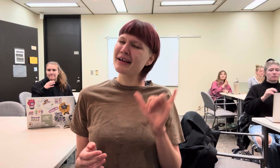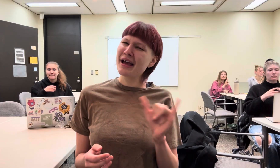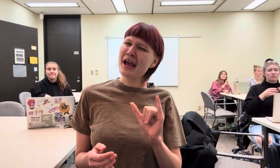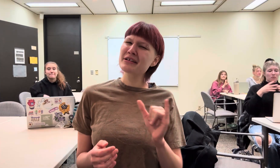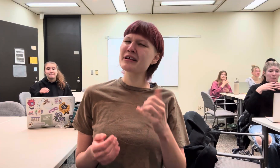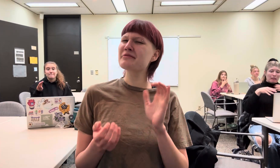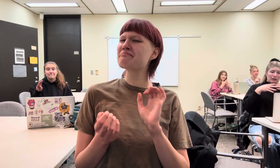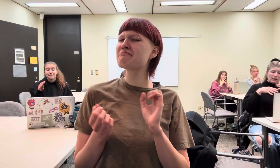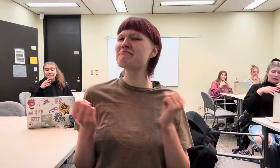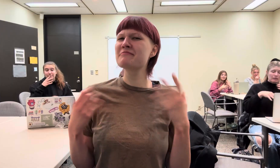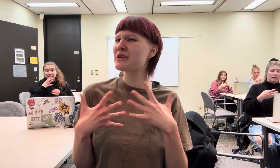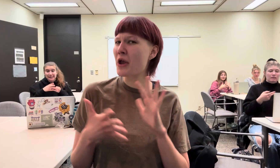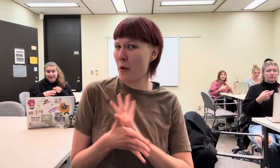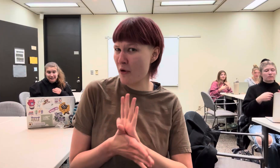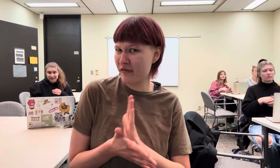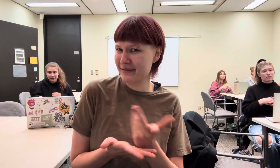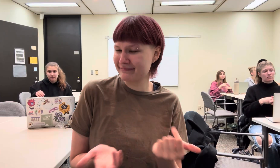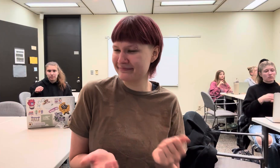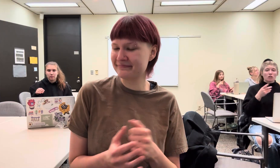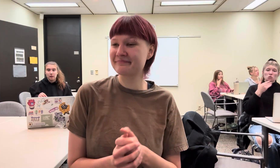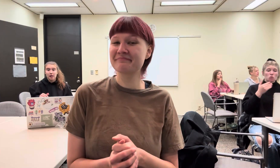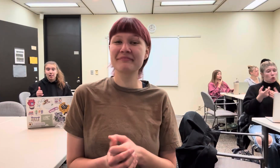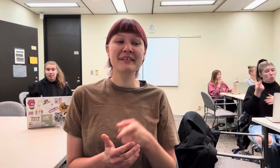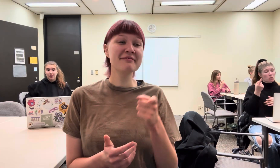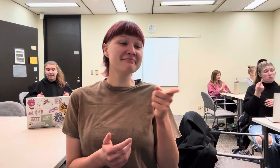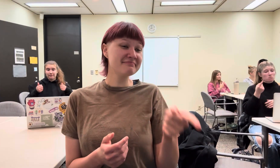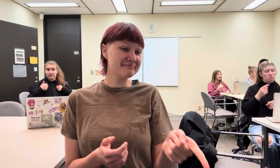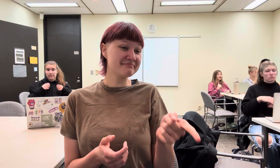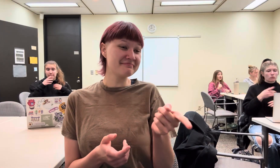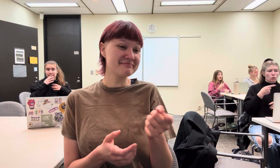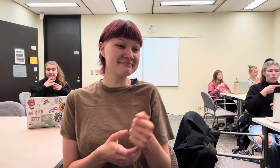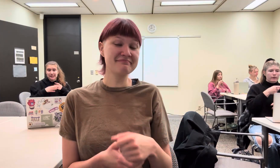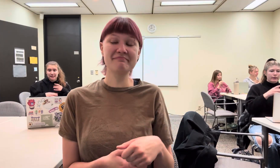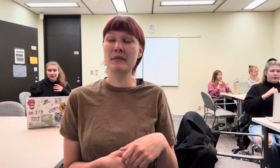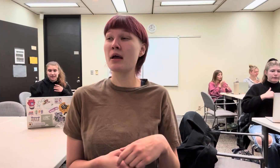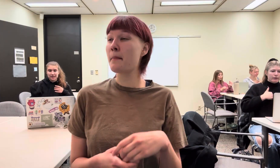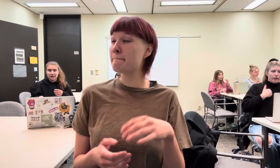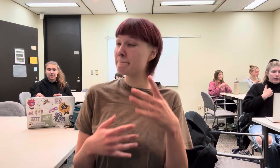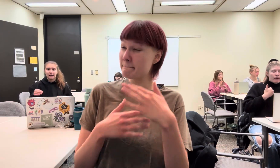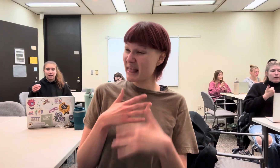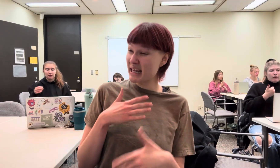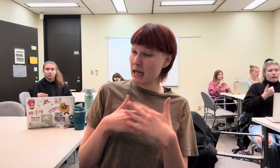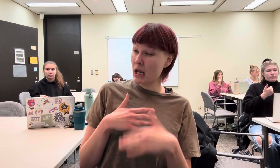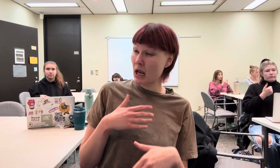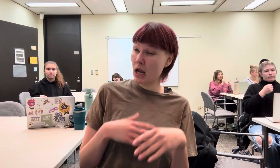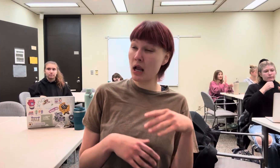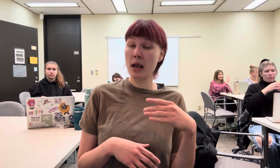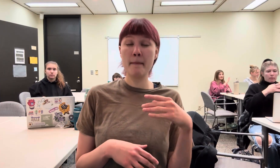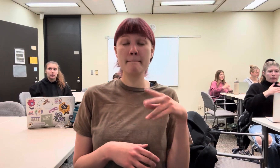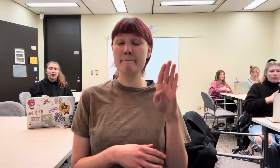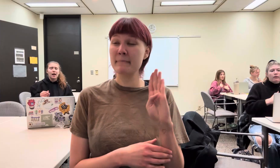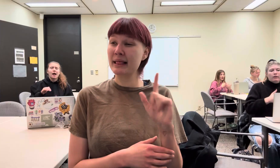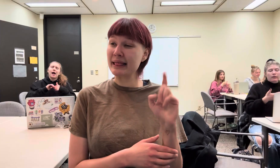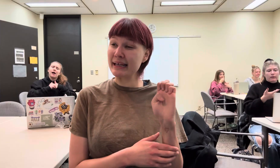one. So his life bleeding out through a half dozen. How would that change? Bleeding and oozing.